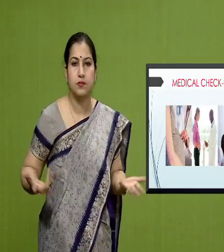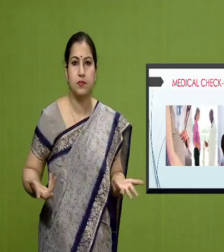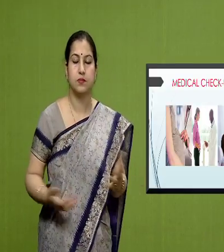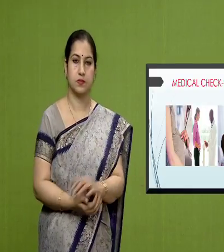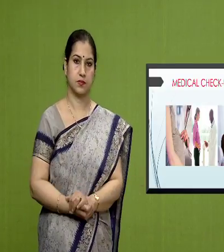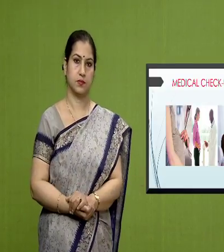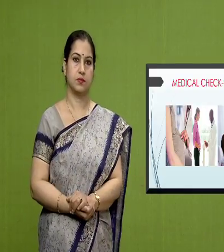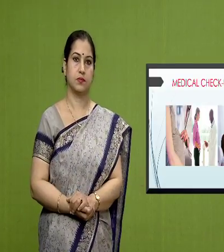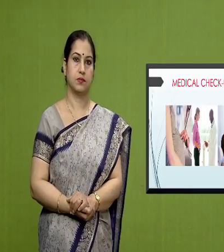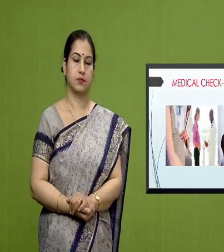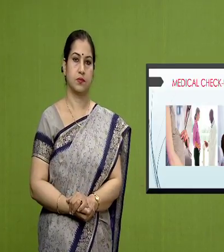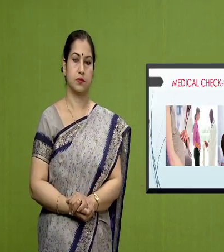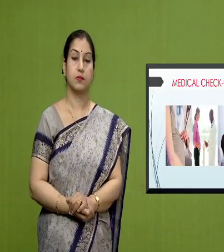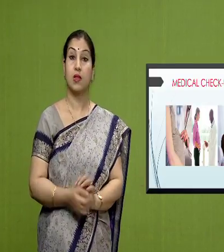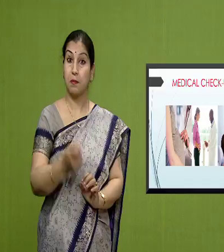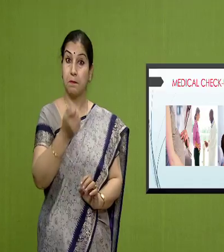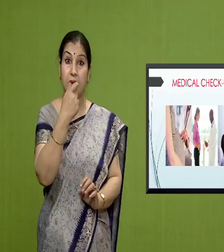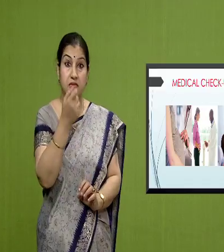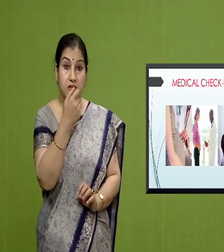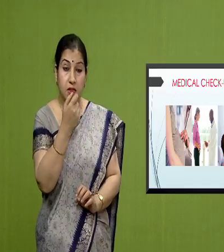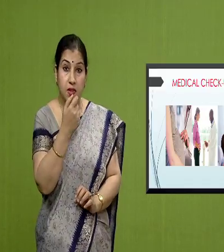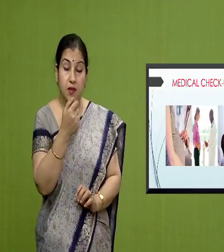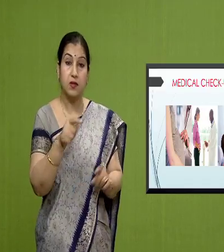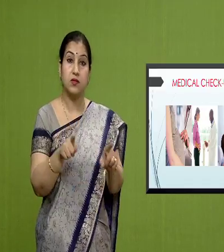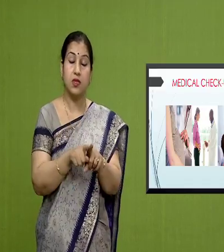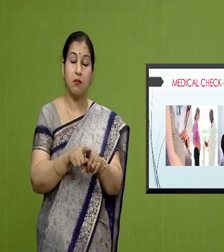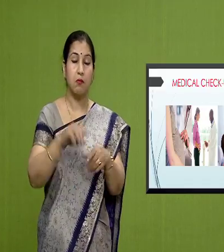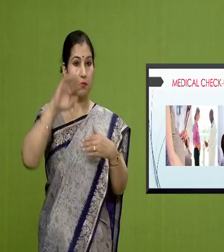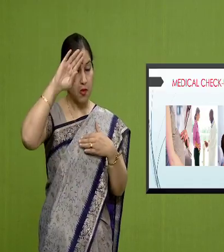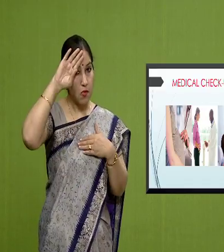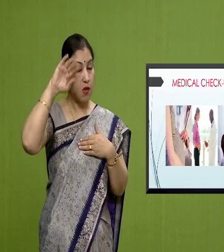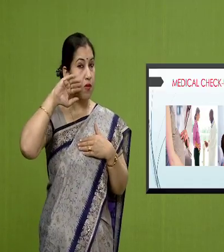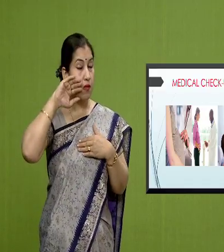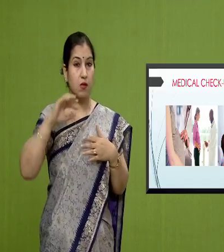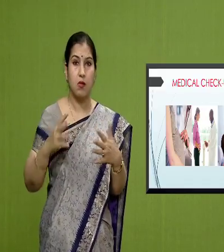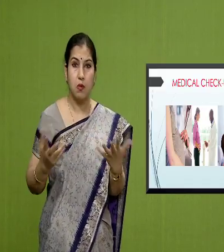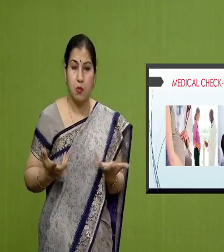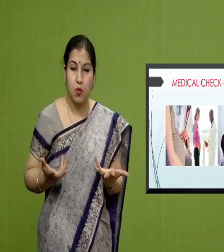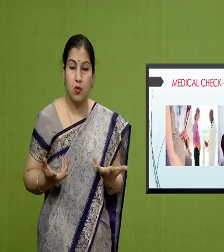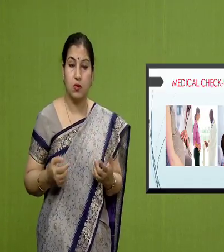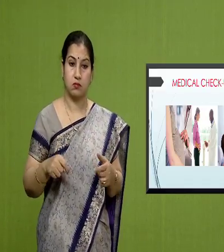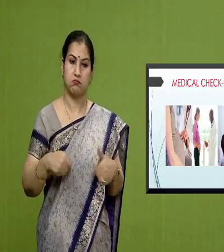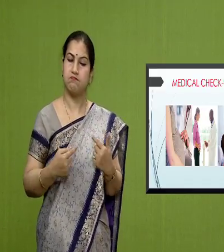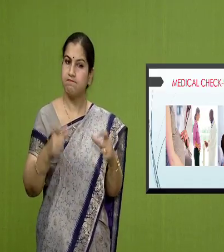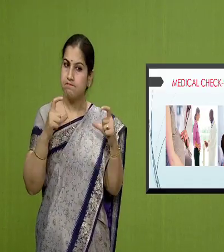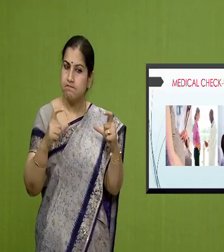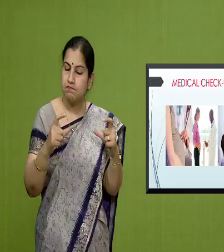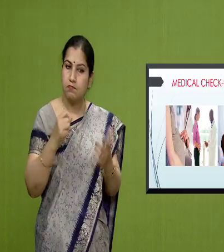understand about the medicines and the diseases that have to be